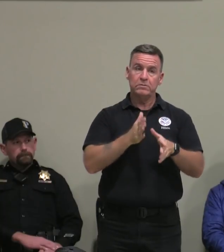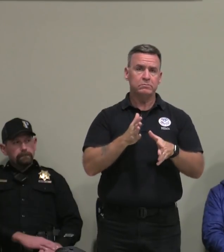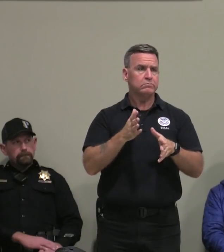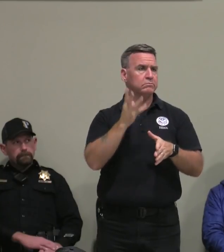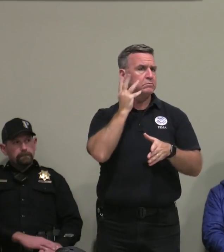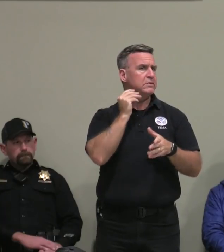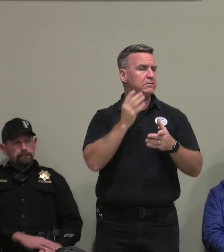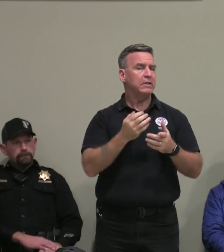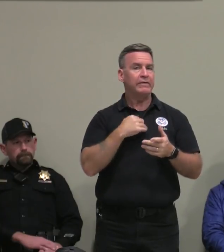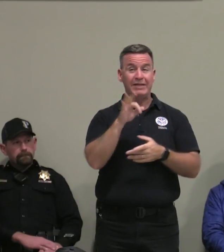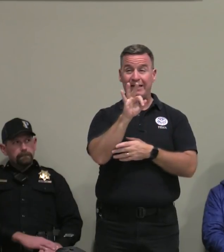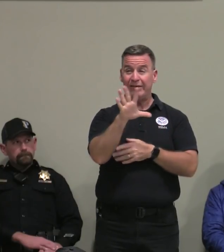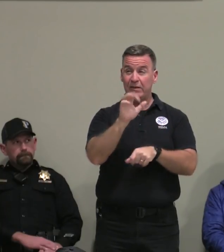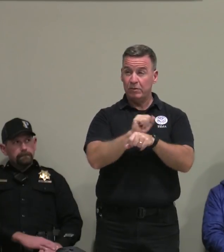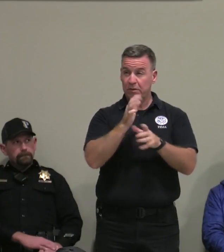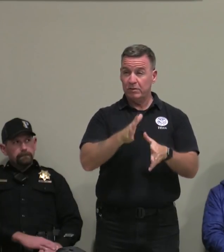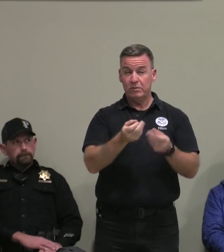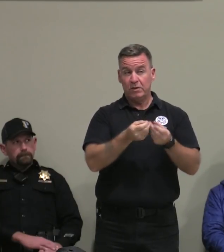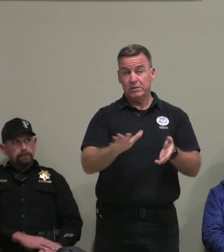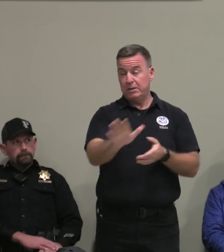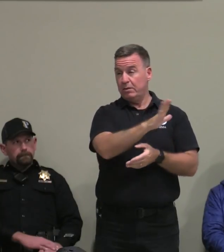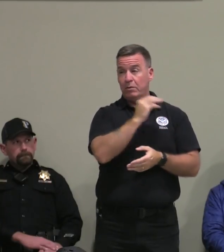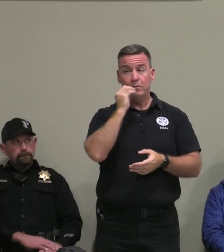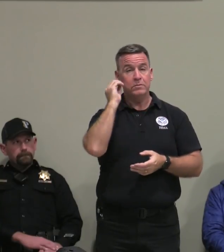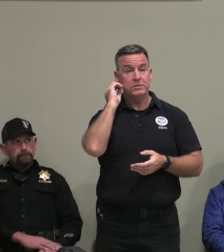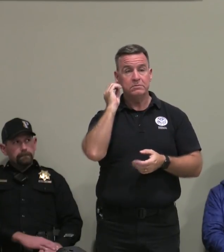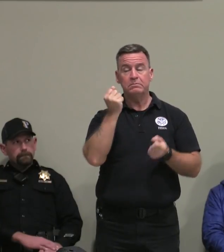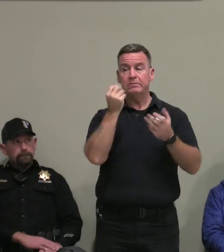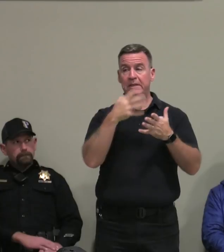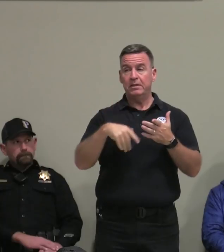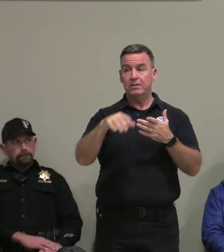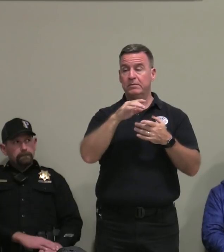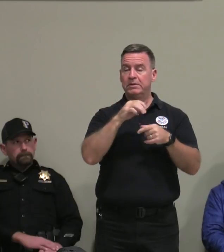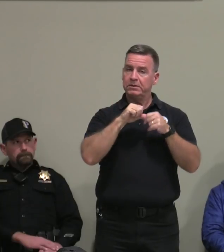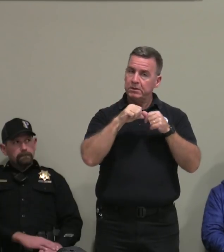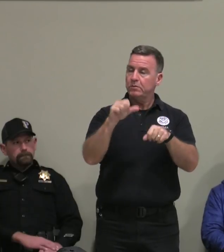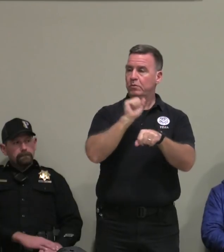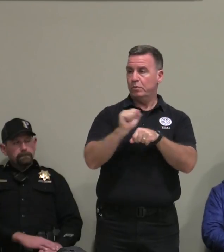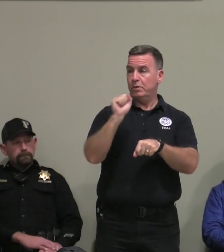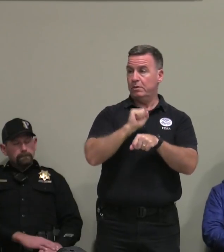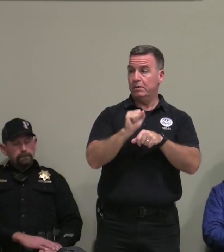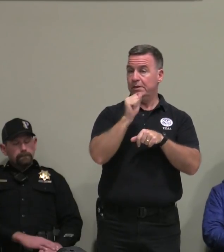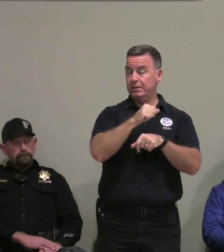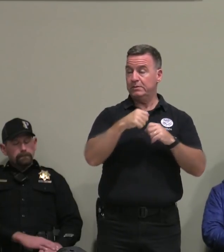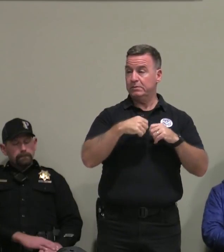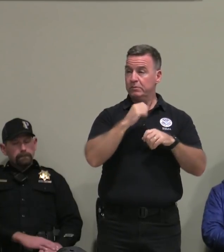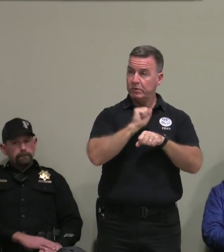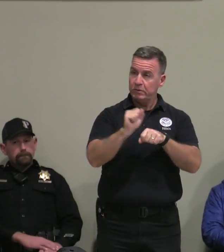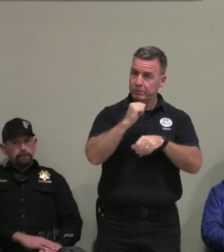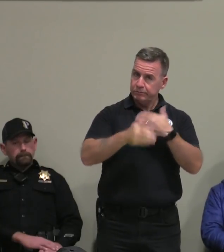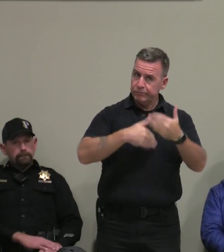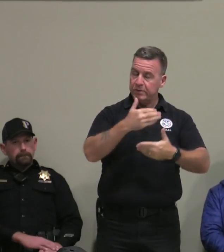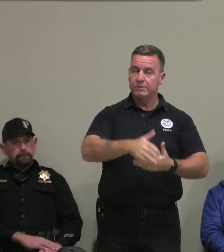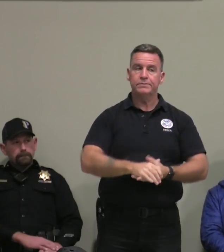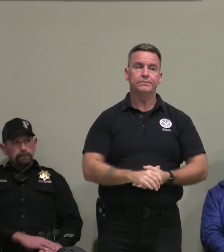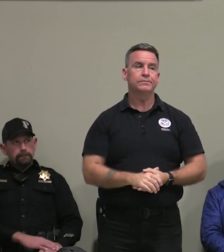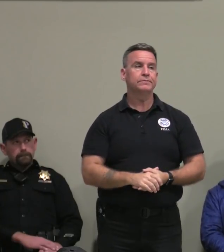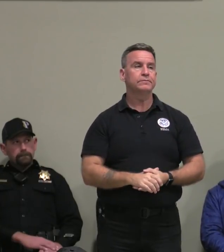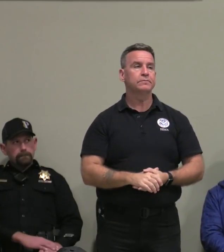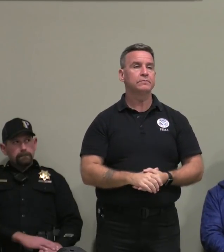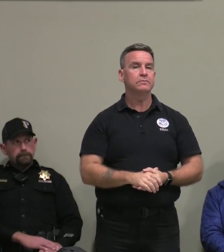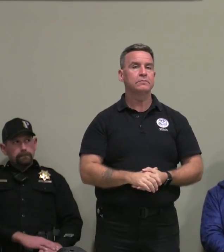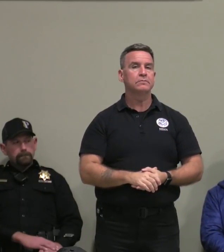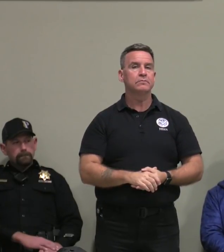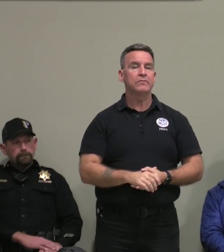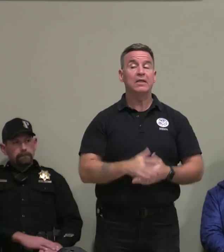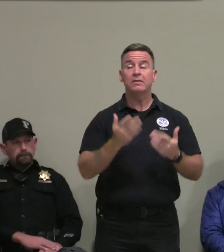been affected. We have 95 employees who have lost their homes, many of whom are continuing to work on this restoration effort. So